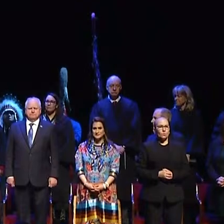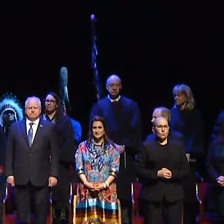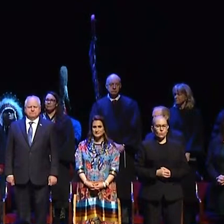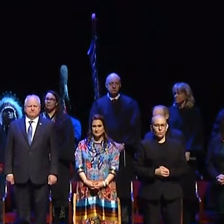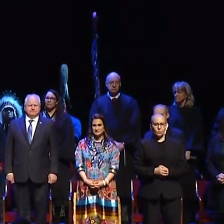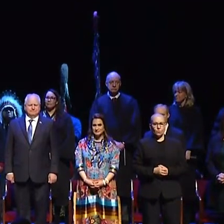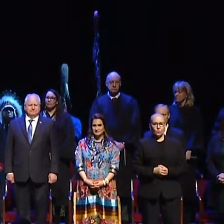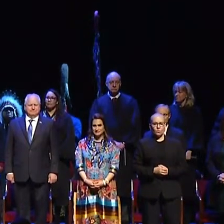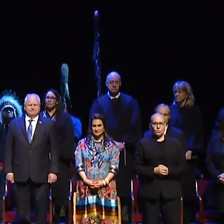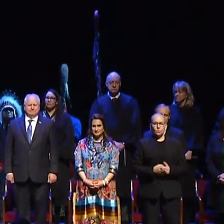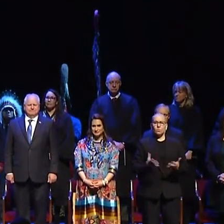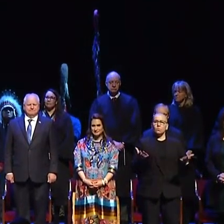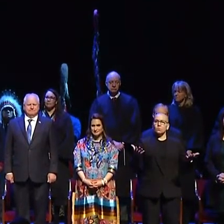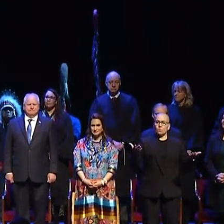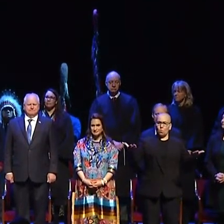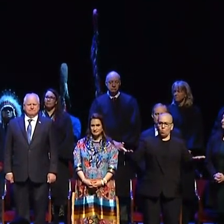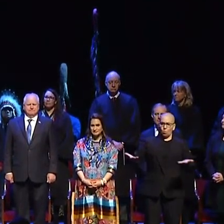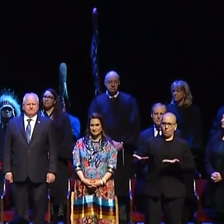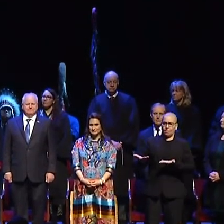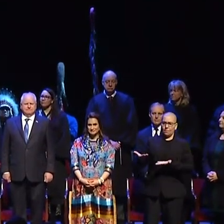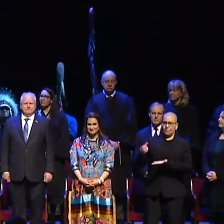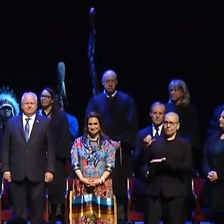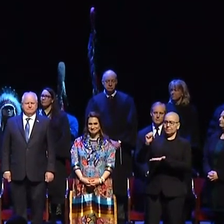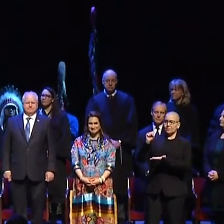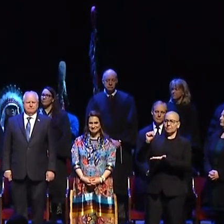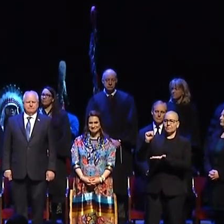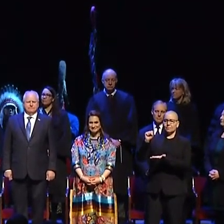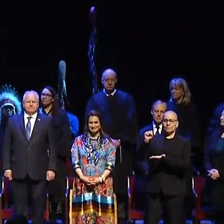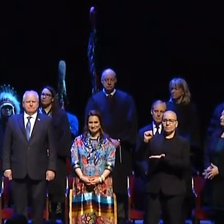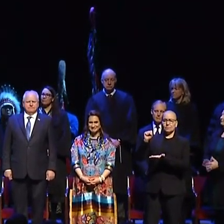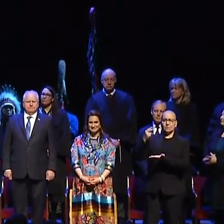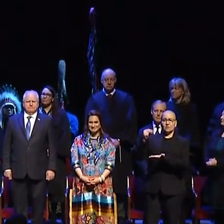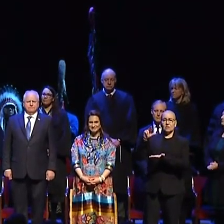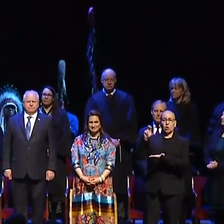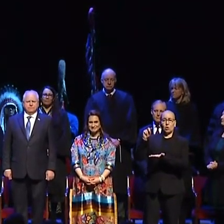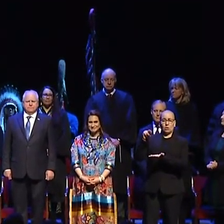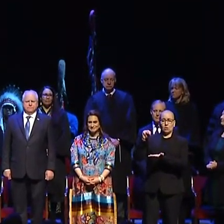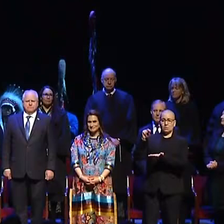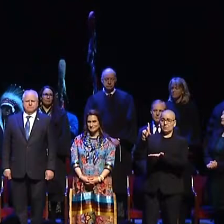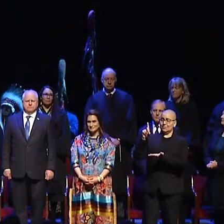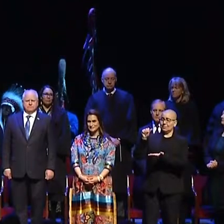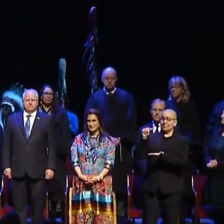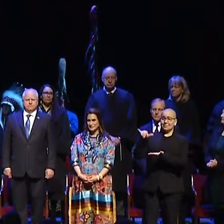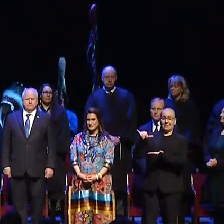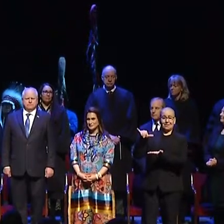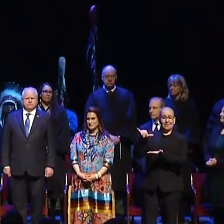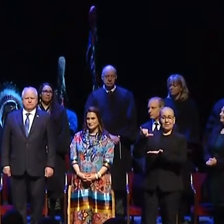Please welcome to the stage Sharon Day, Ojibwe, Executive